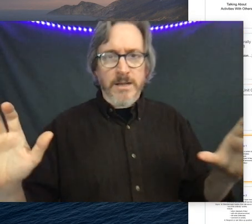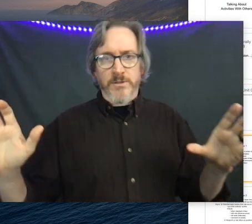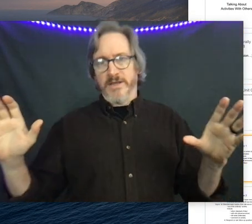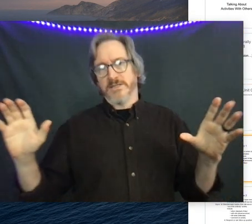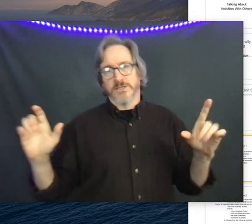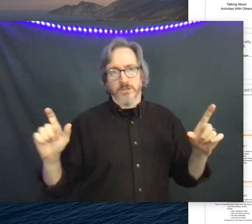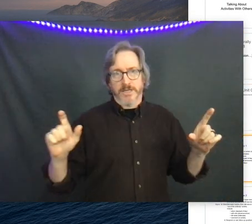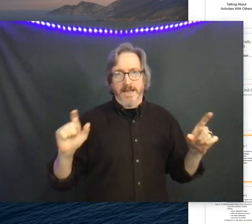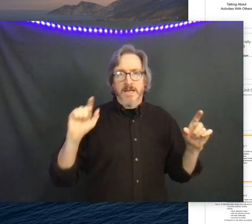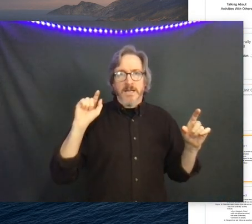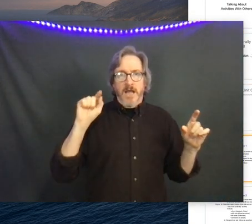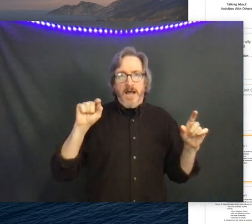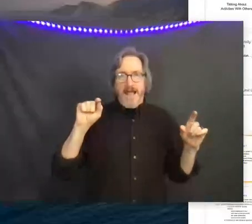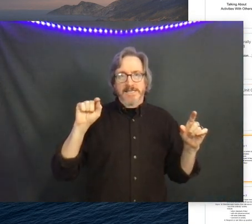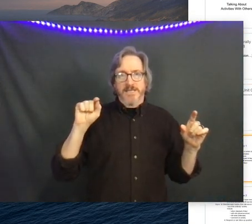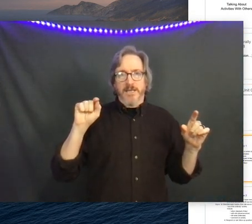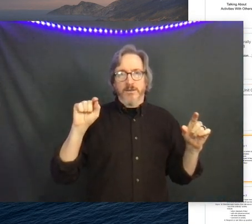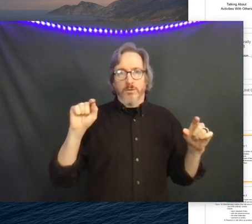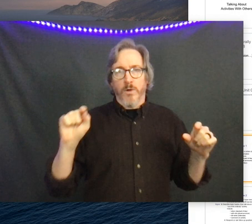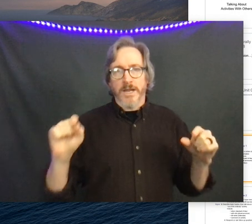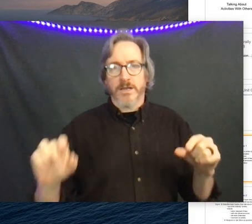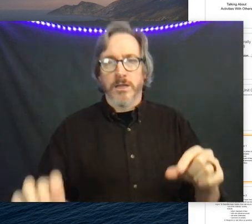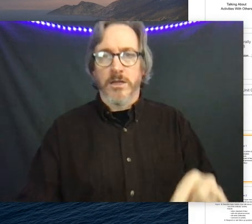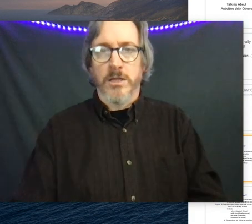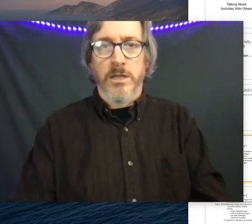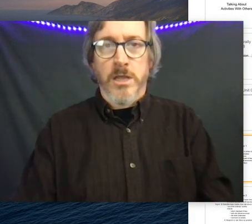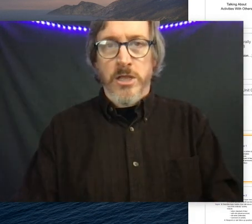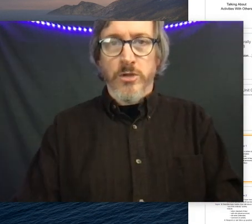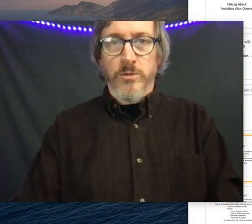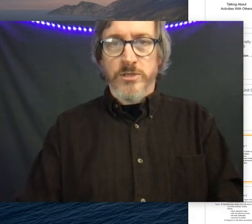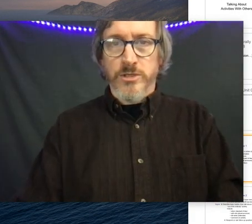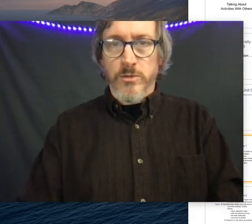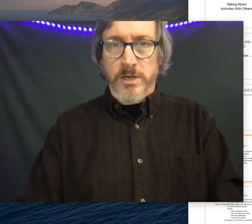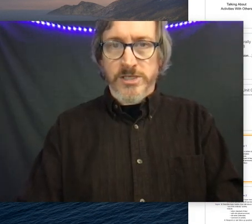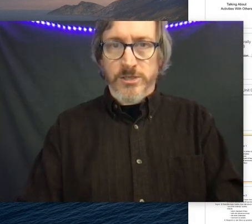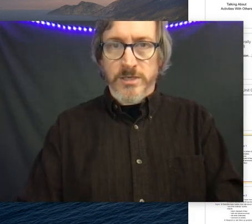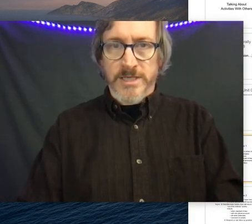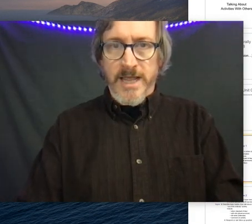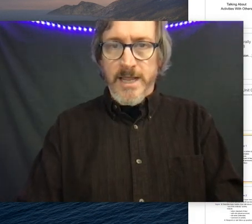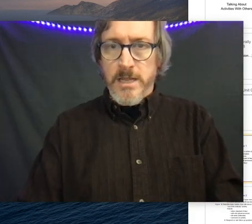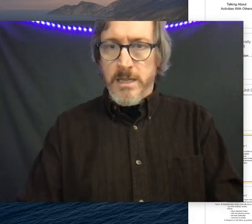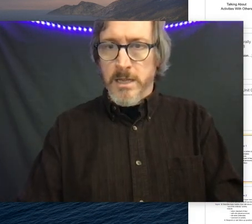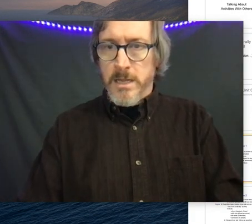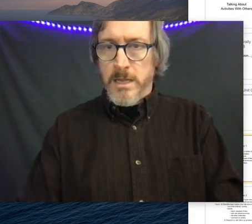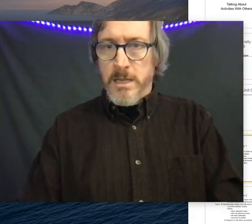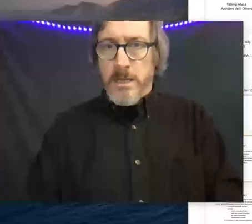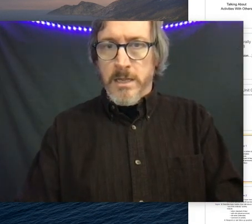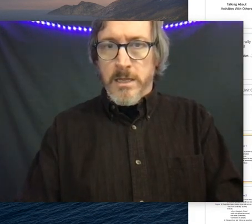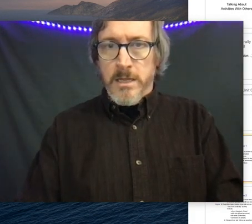here's a couple things to look at. Asking what you will do on a certain day.